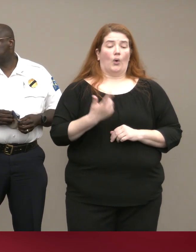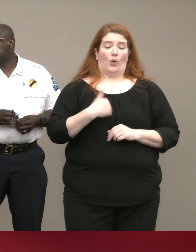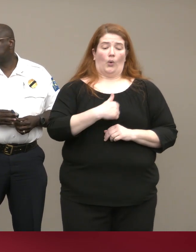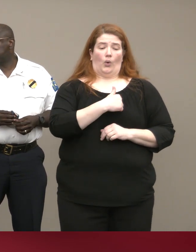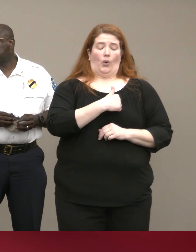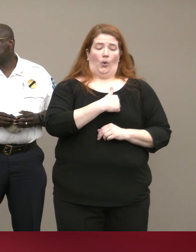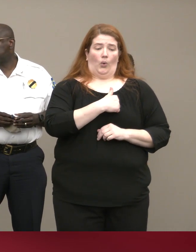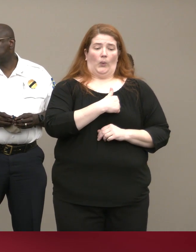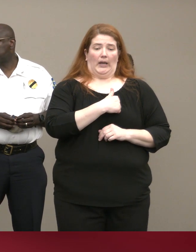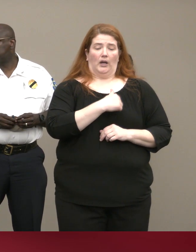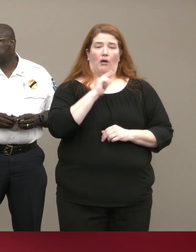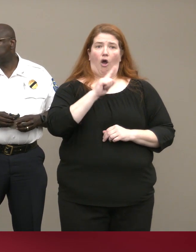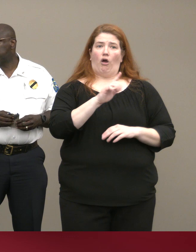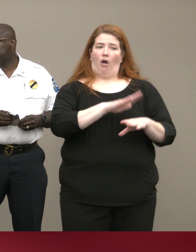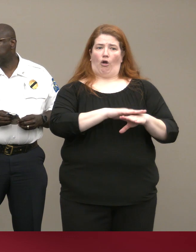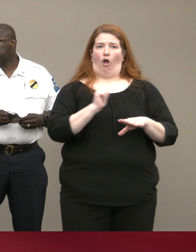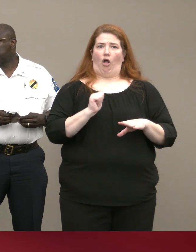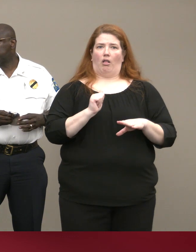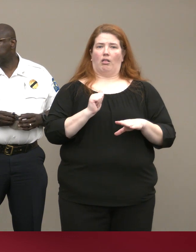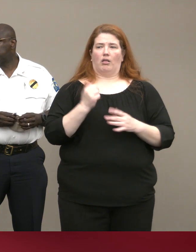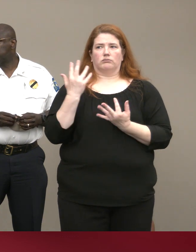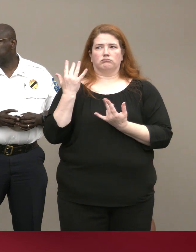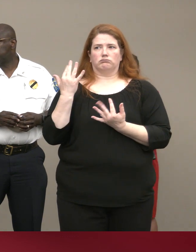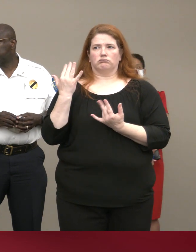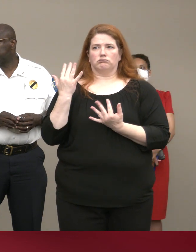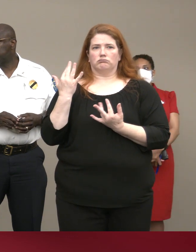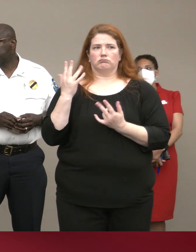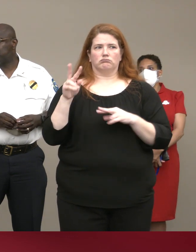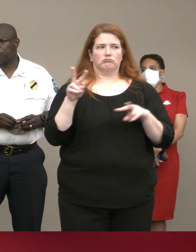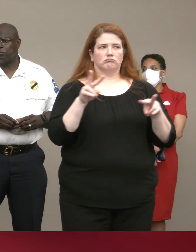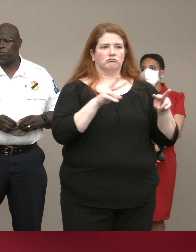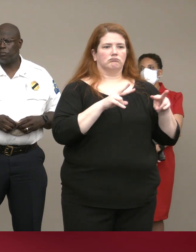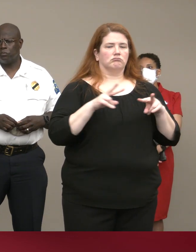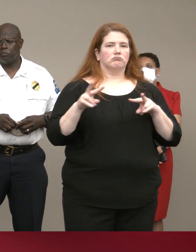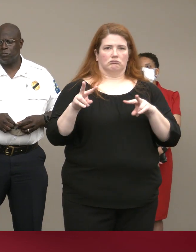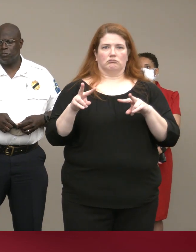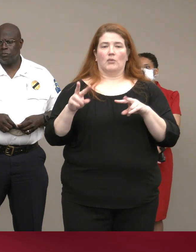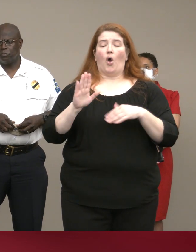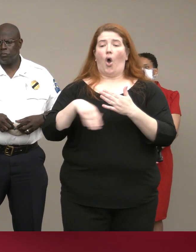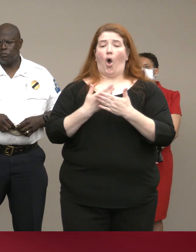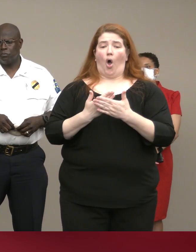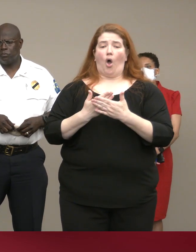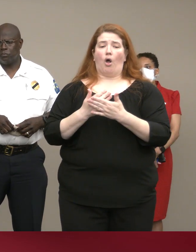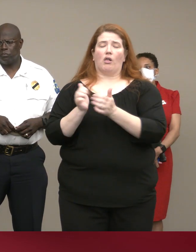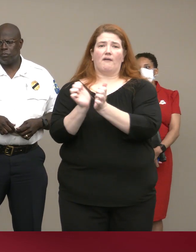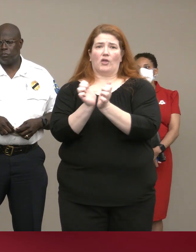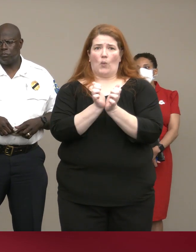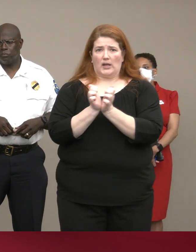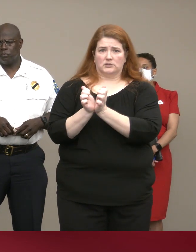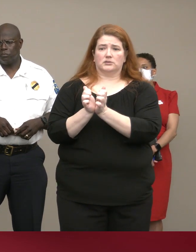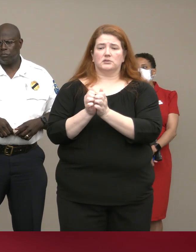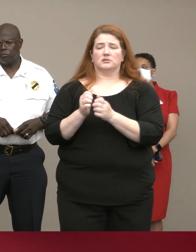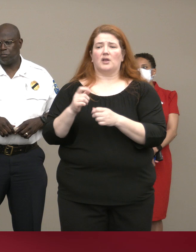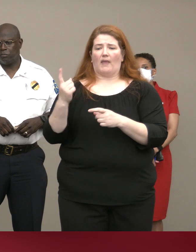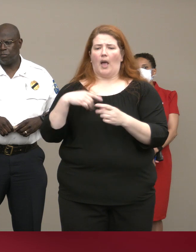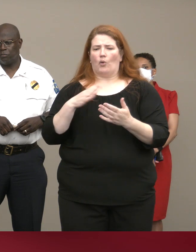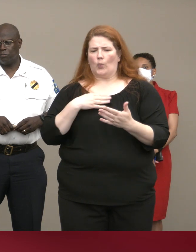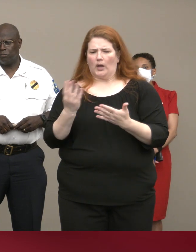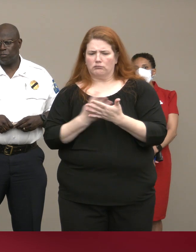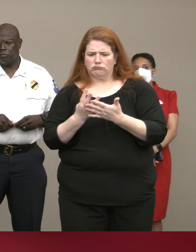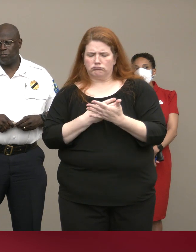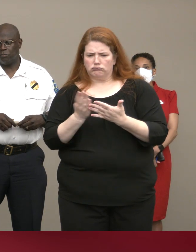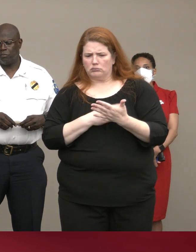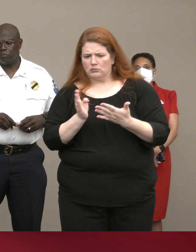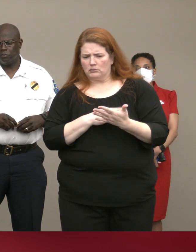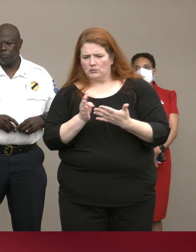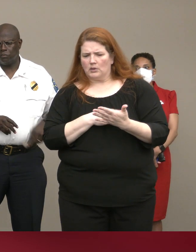are on call. We are actively screening all of the arrests that are made. If we have federal jurisdiction on